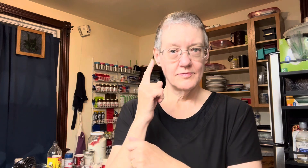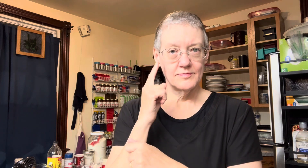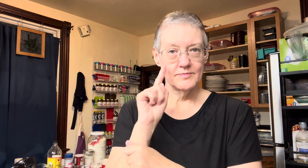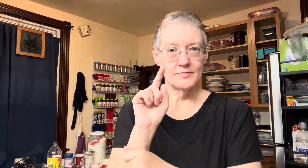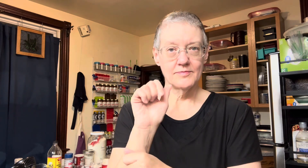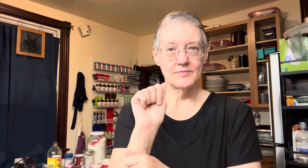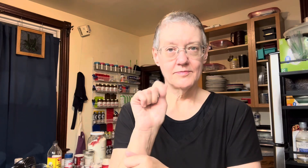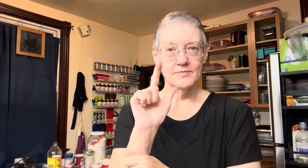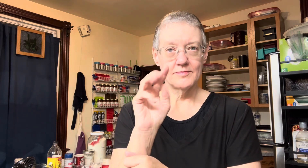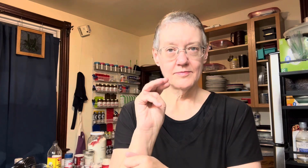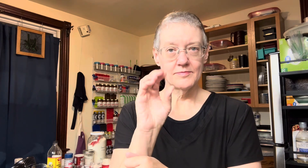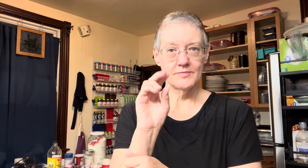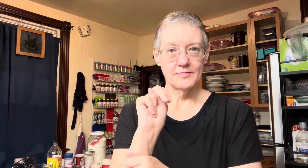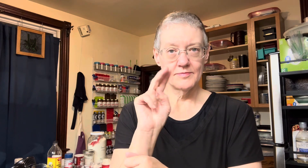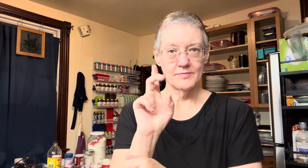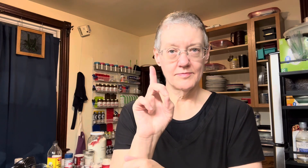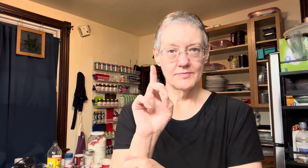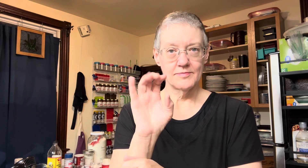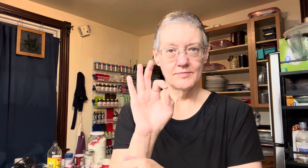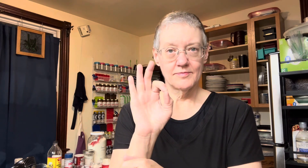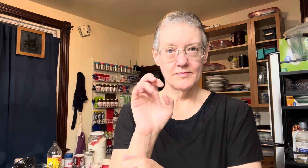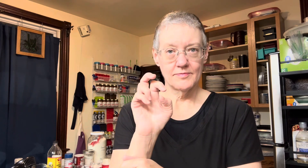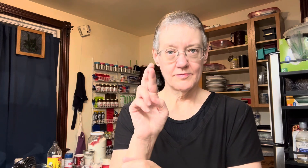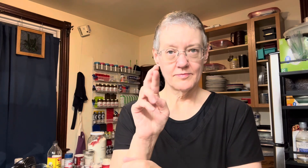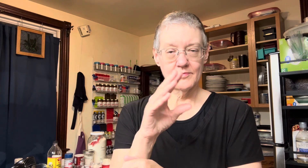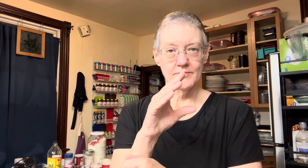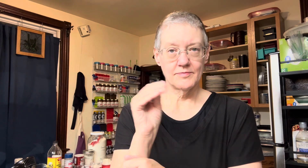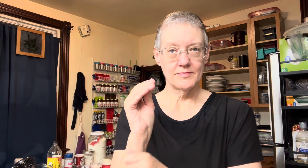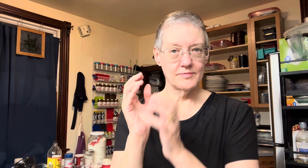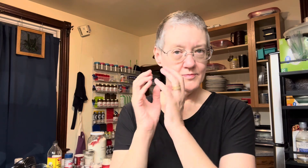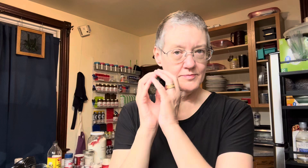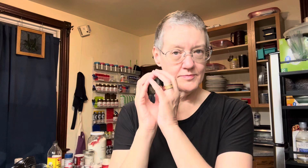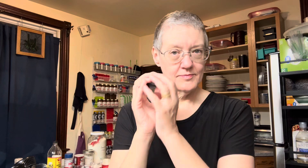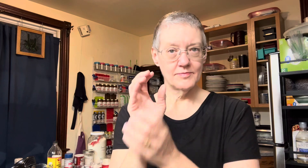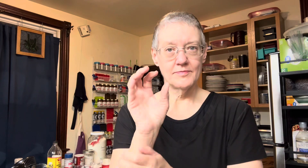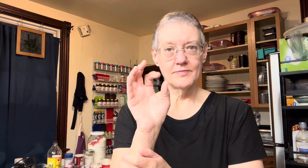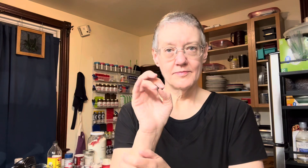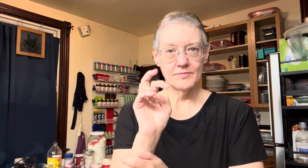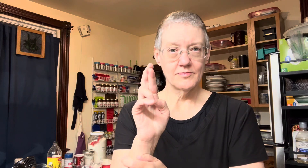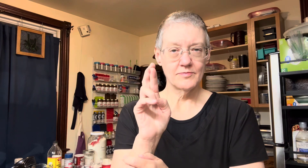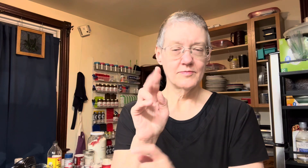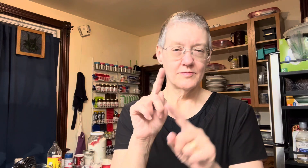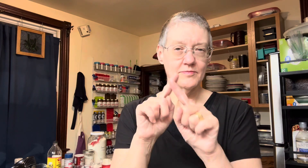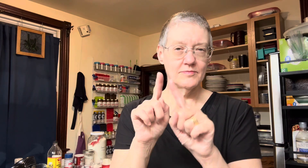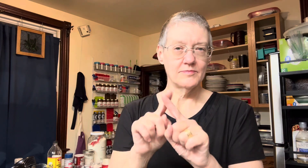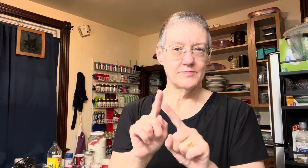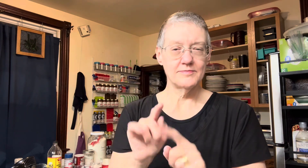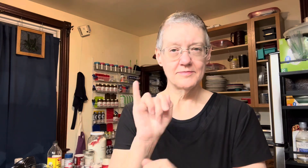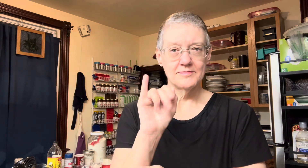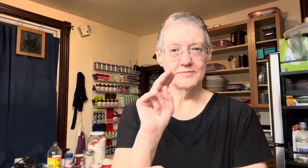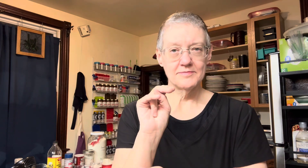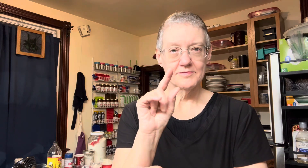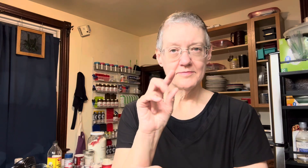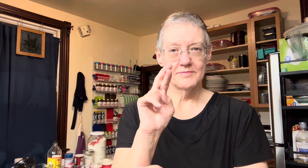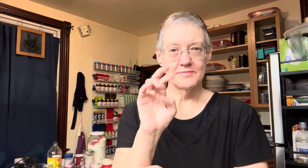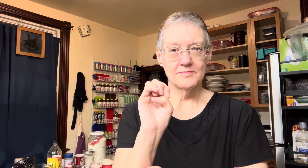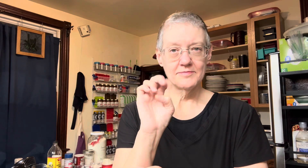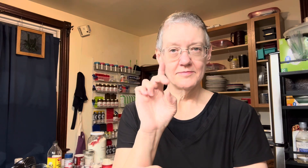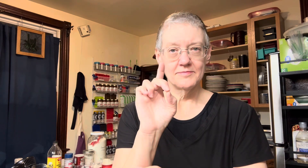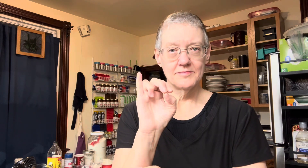each of the ingredients. If you pick the brand nutritional value for things like